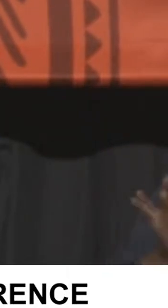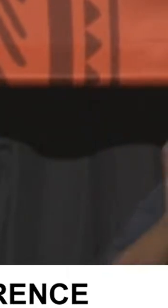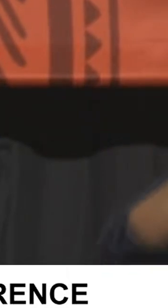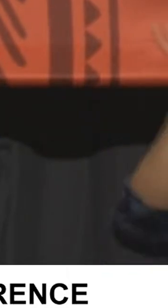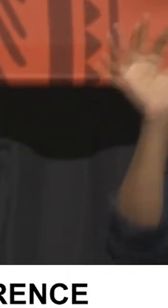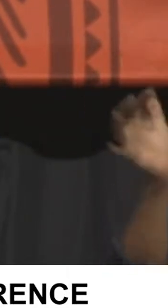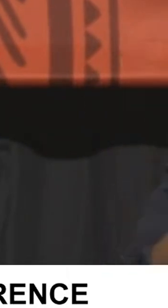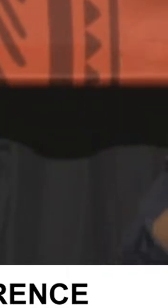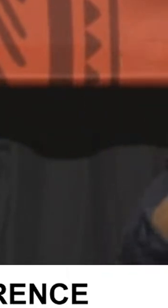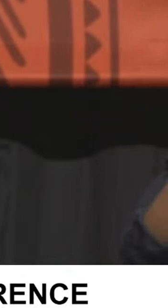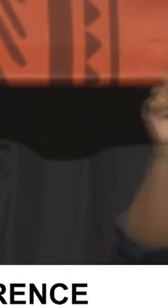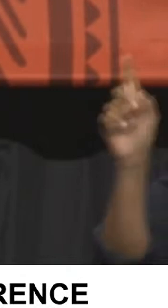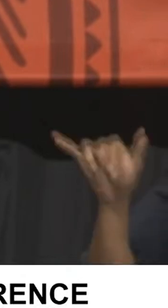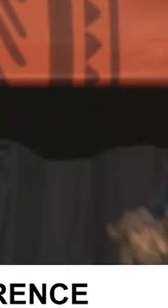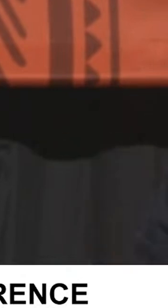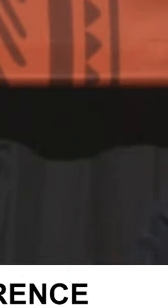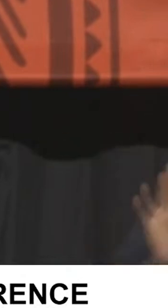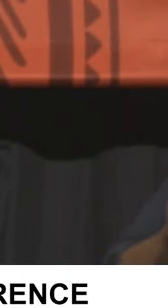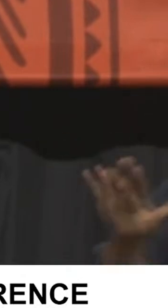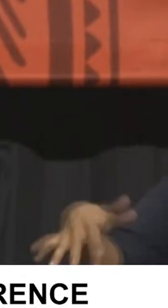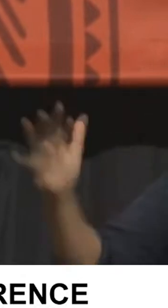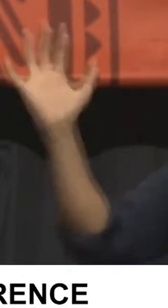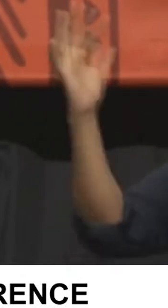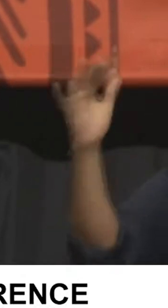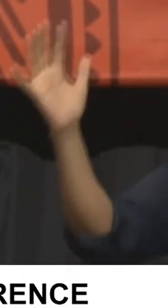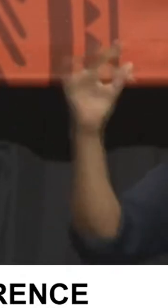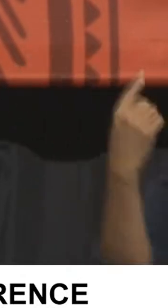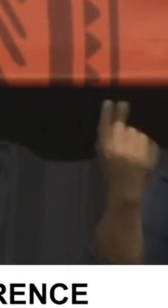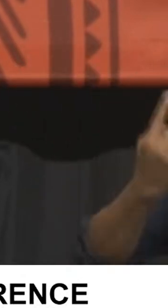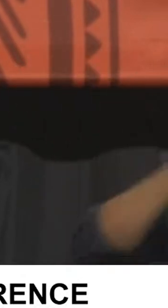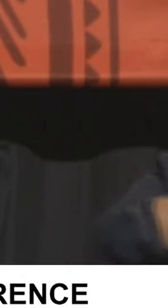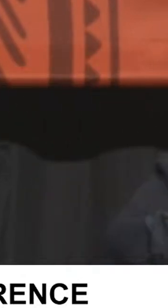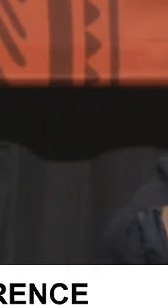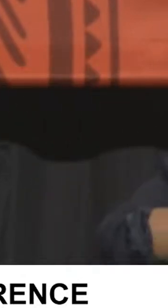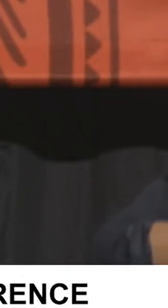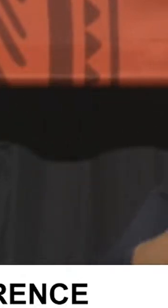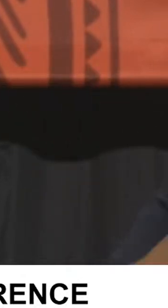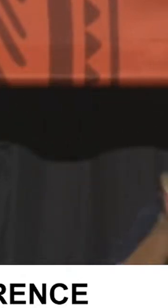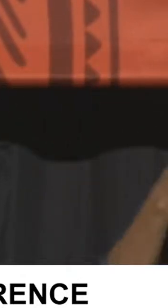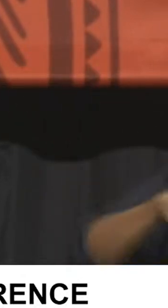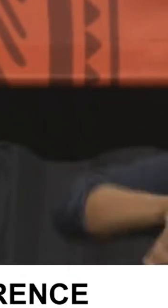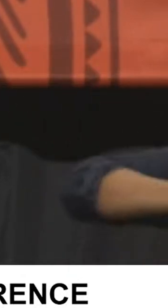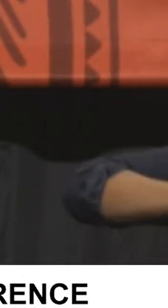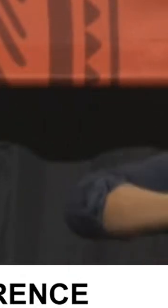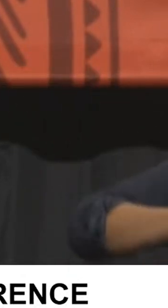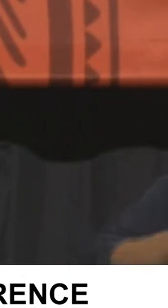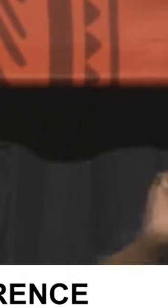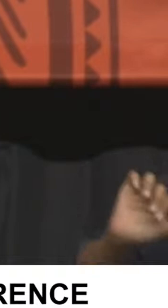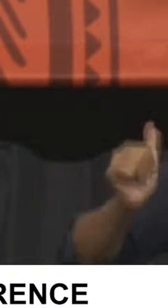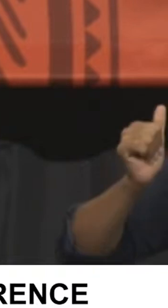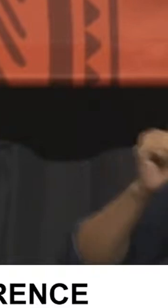a hand, children? I think you look wonderful and I think you've participated very well throughout the sessions.